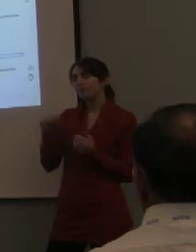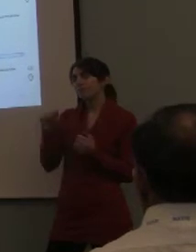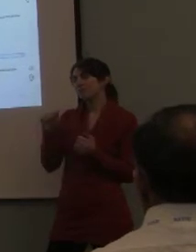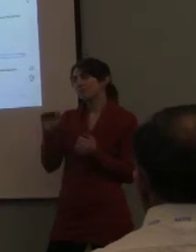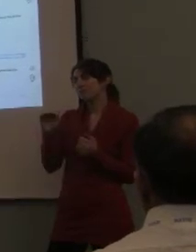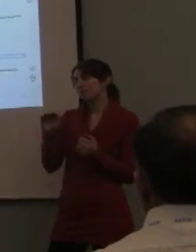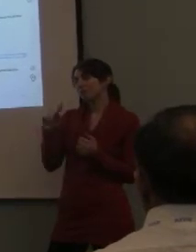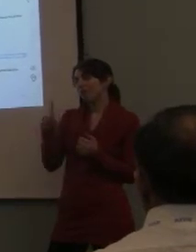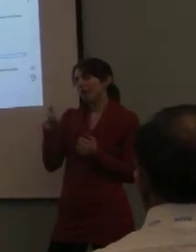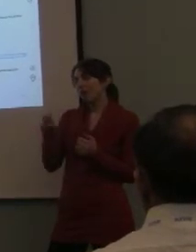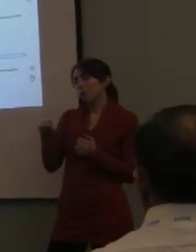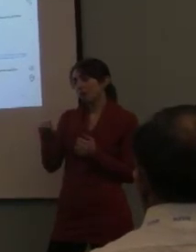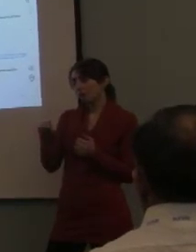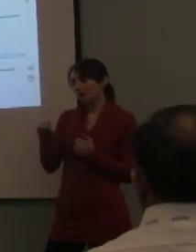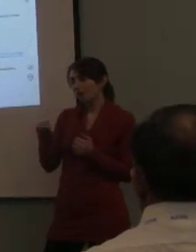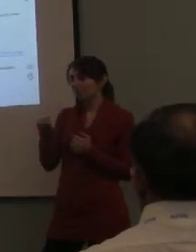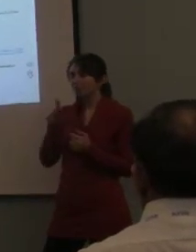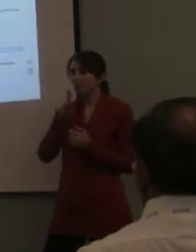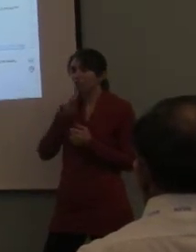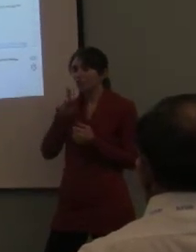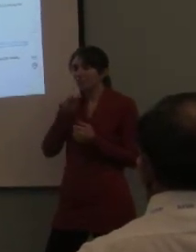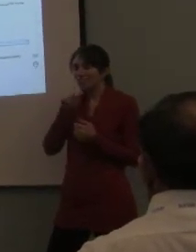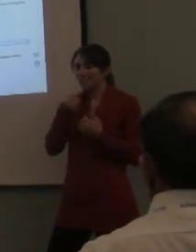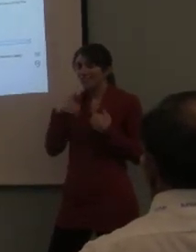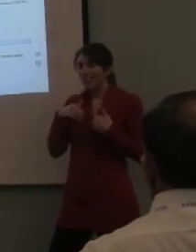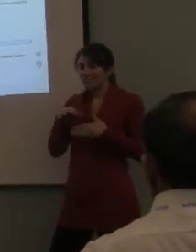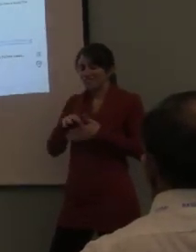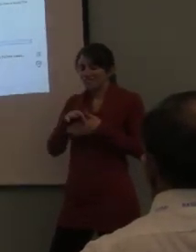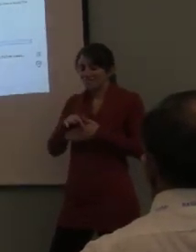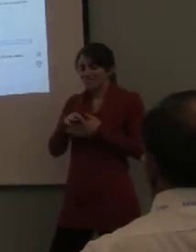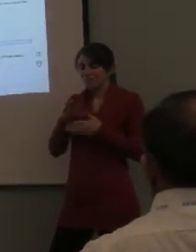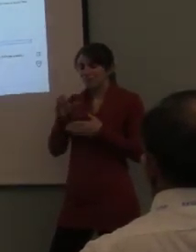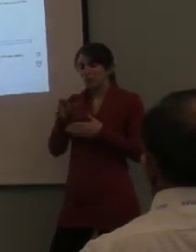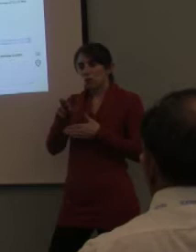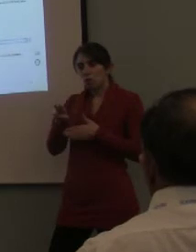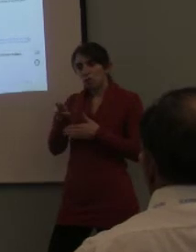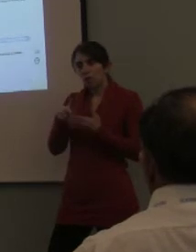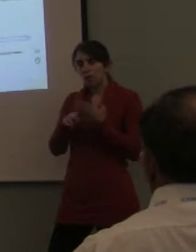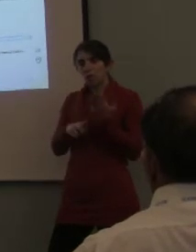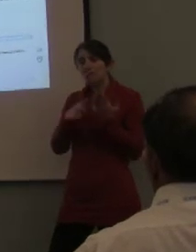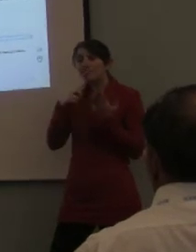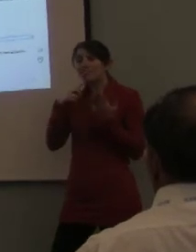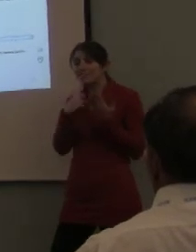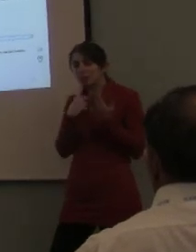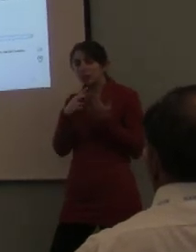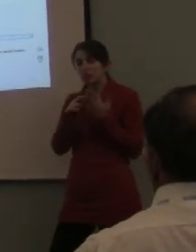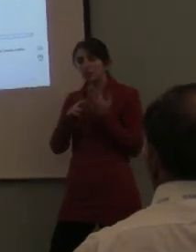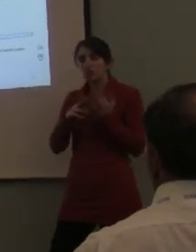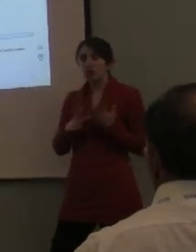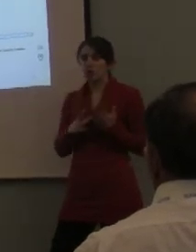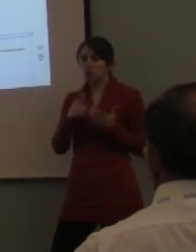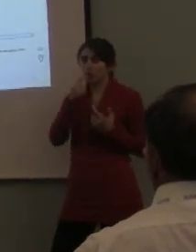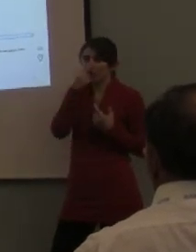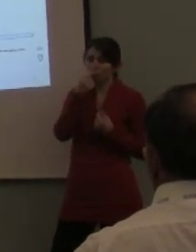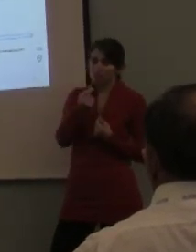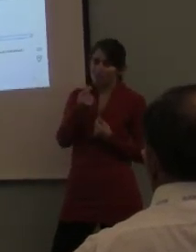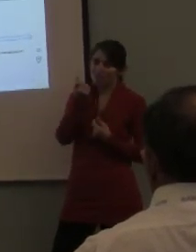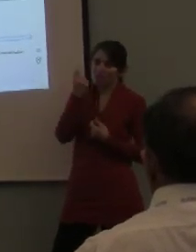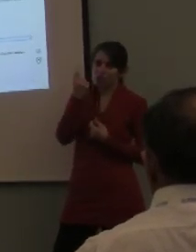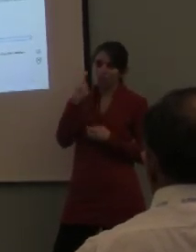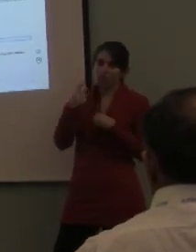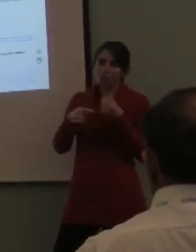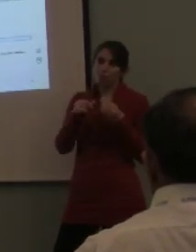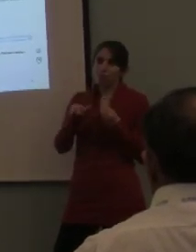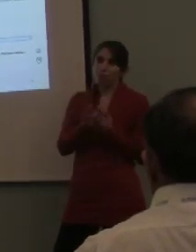Amazon really gets away from the core of what a serious reader would be interested in understanding about that